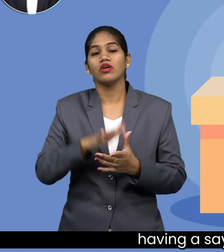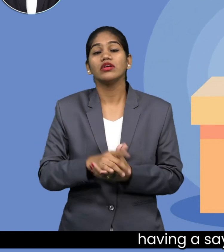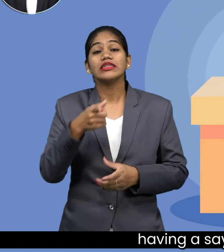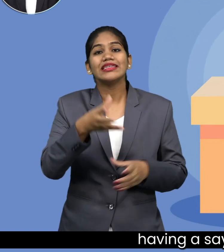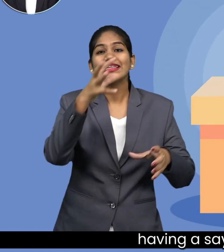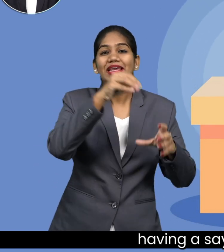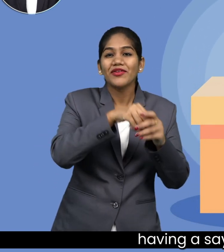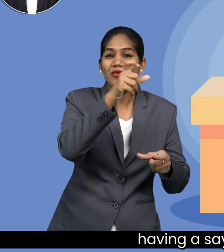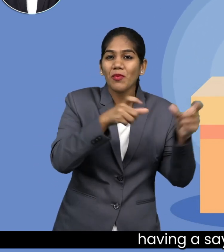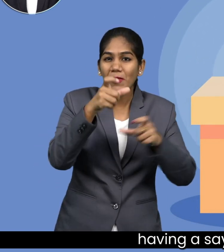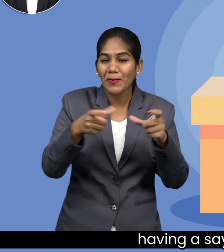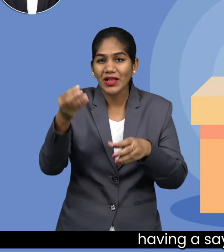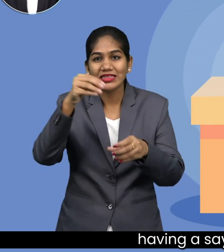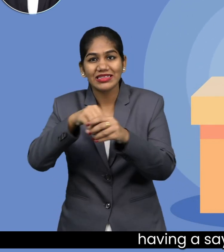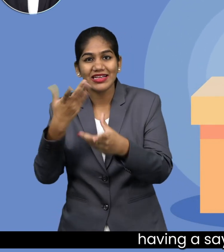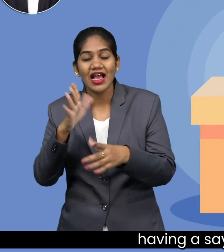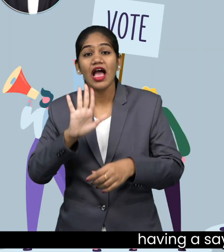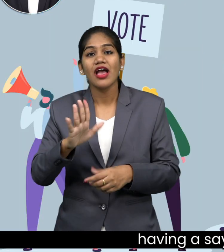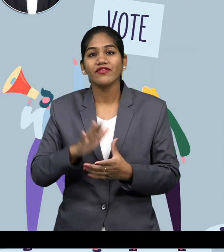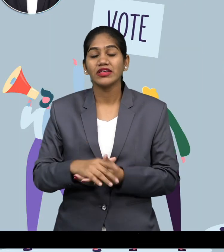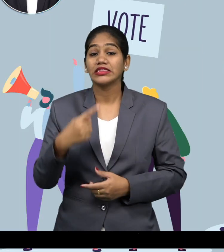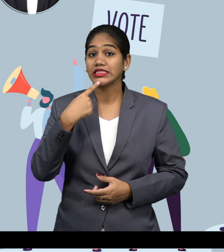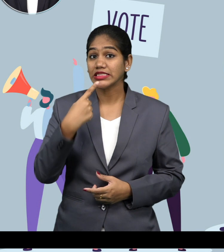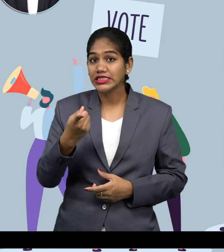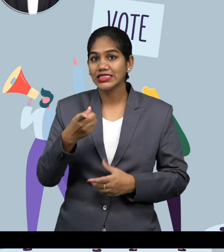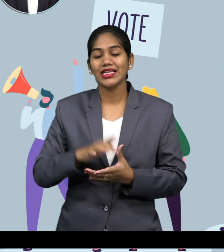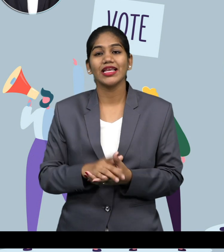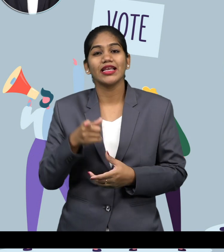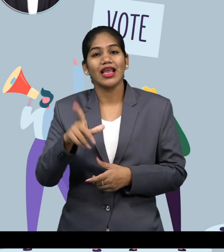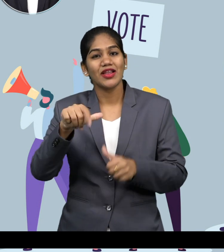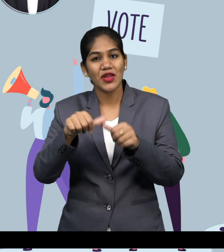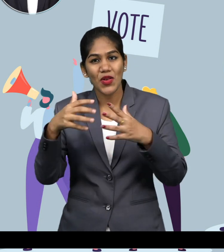say in the making of policies and laws.